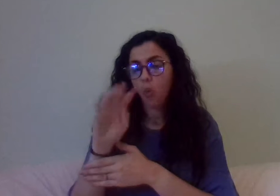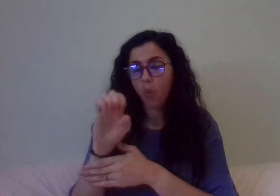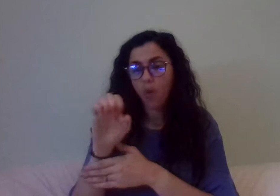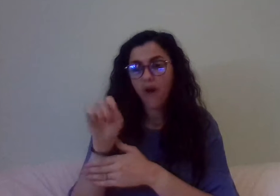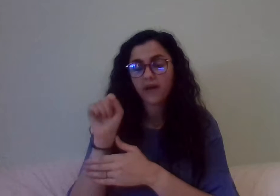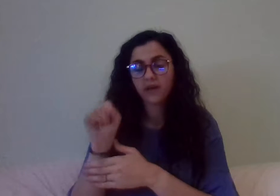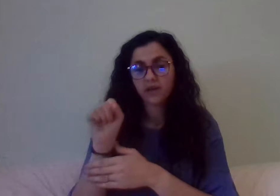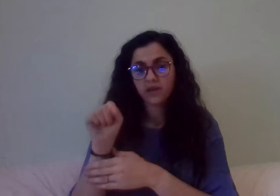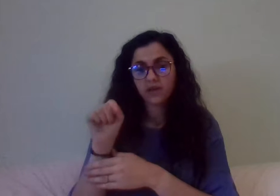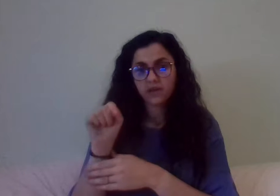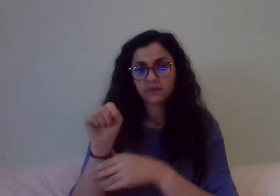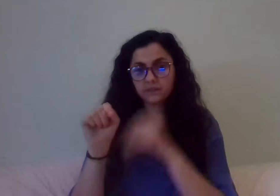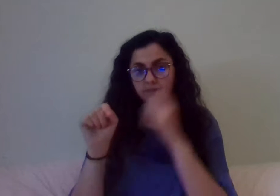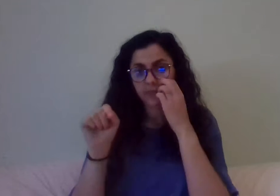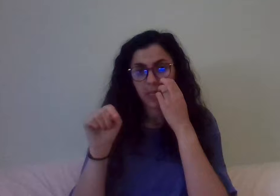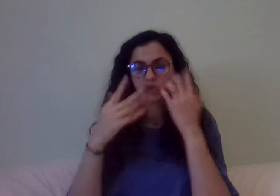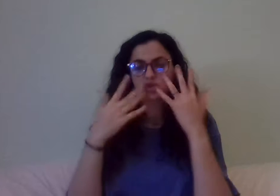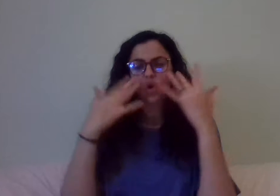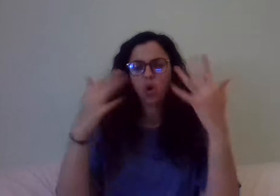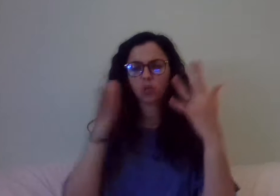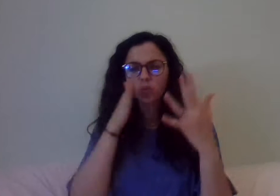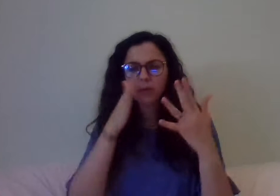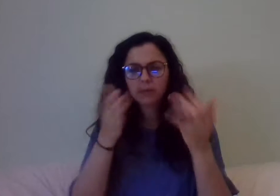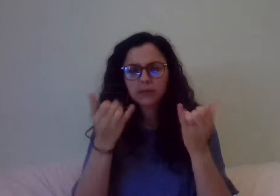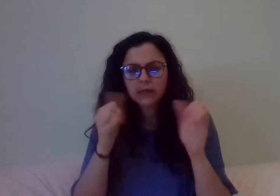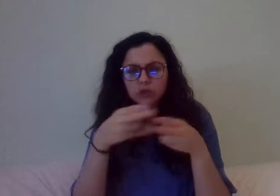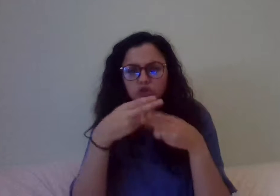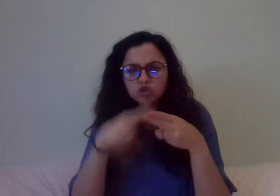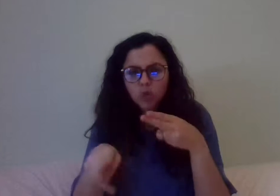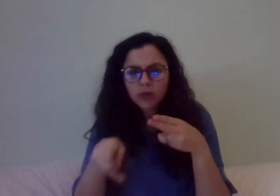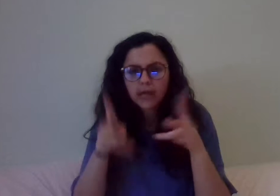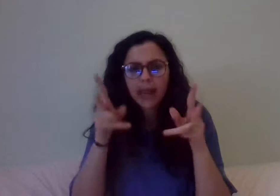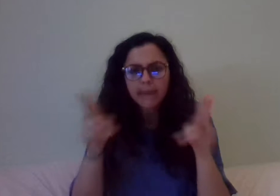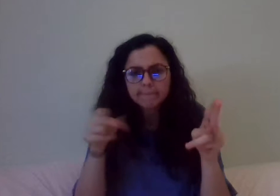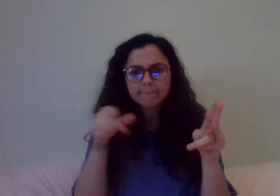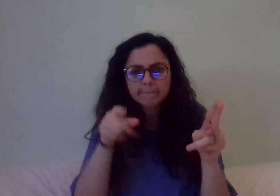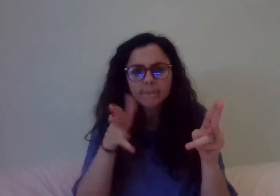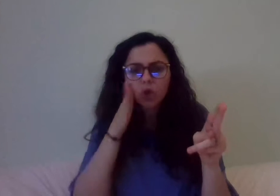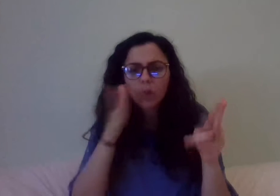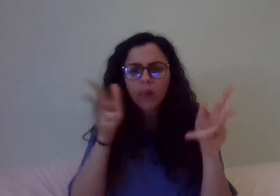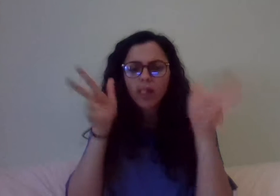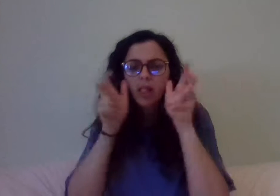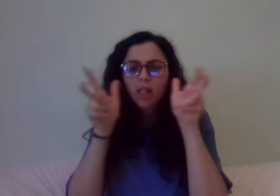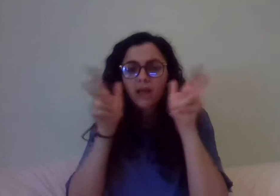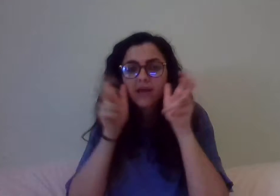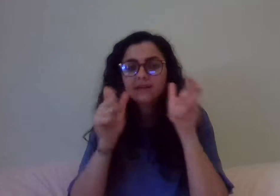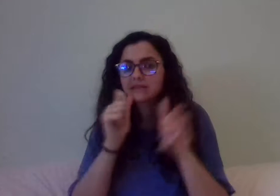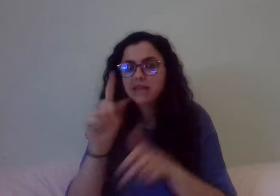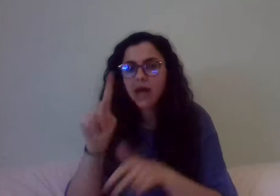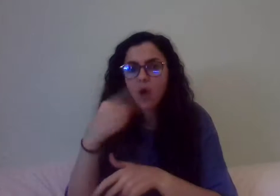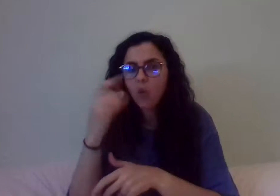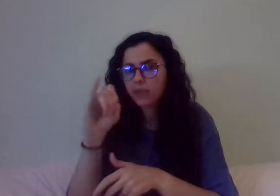this song so you can see, as I've mentioned many times before, it's not just Jacob Lawrence that is